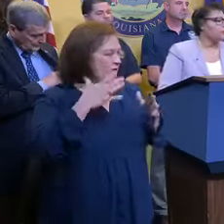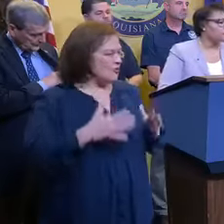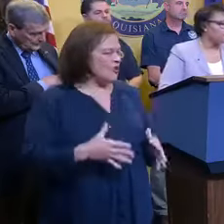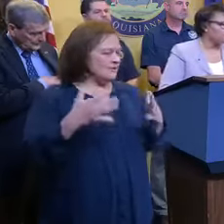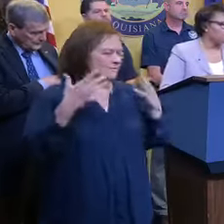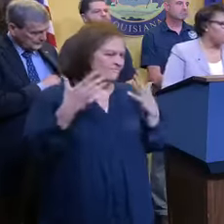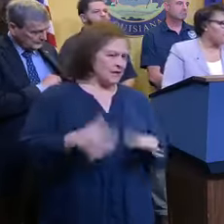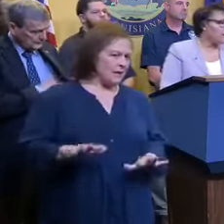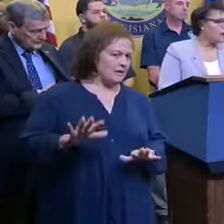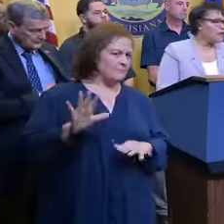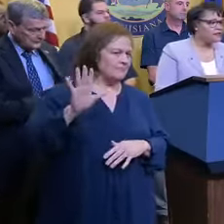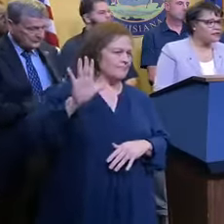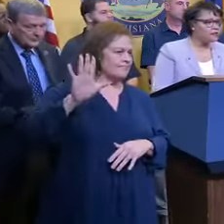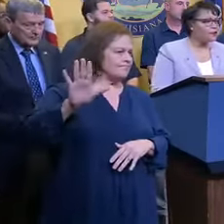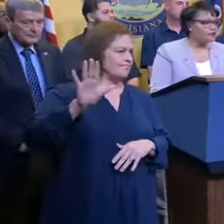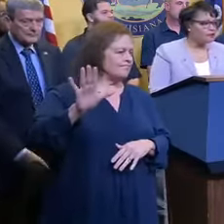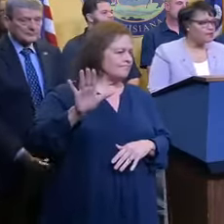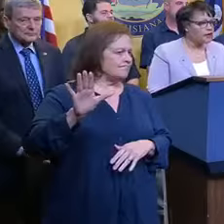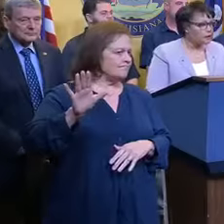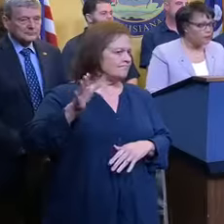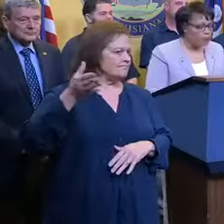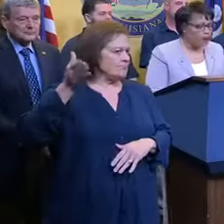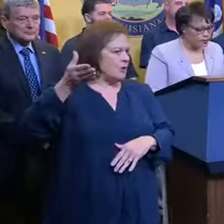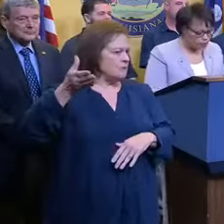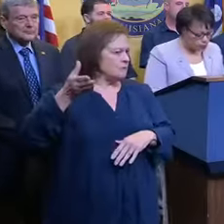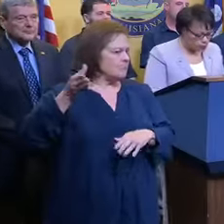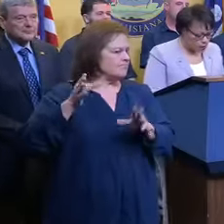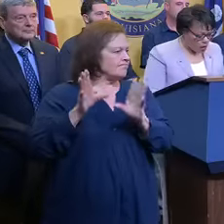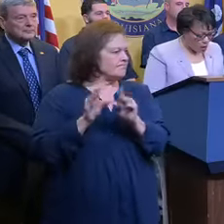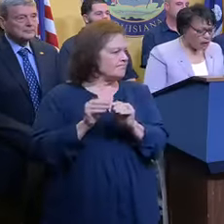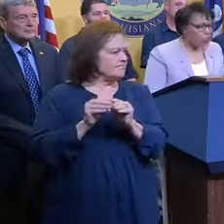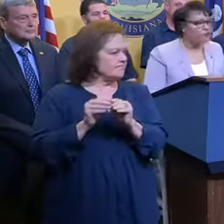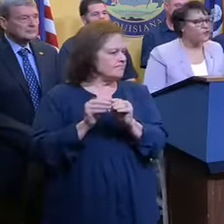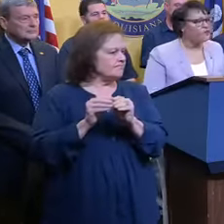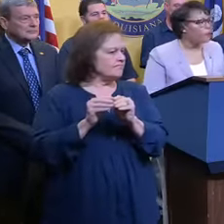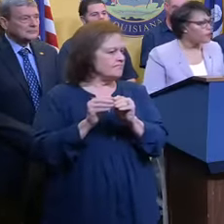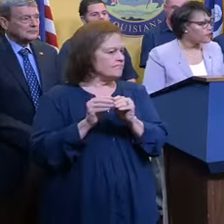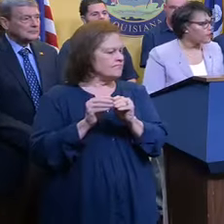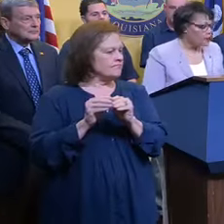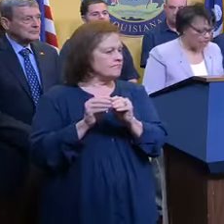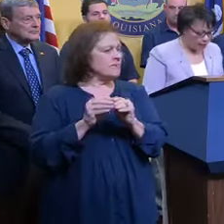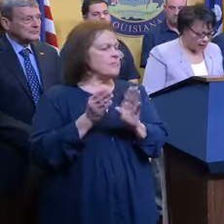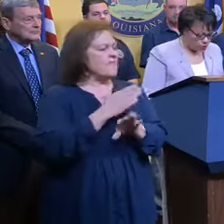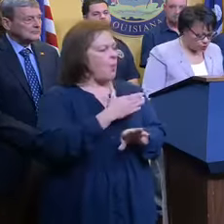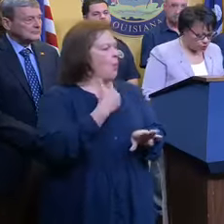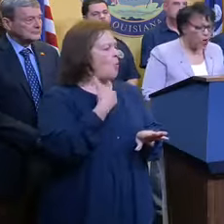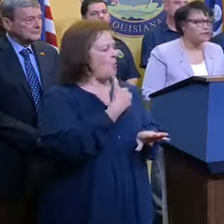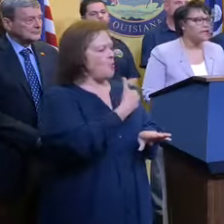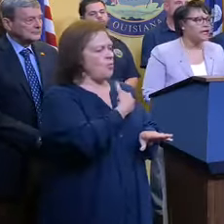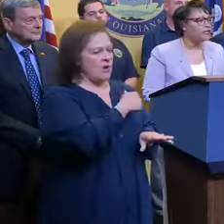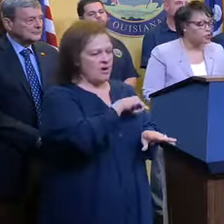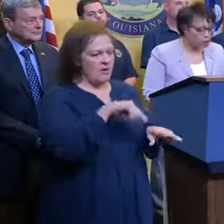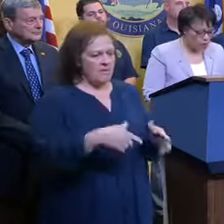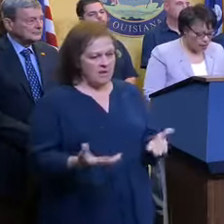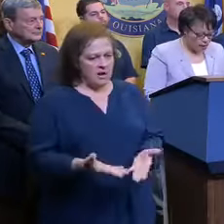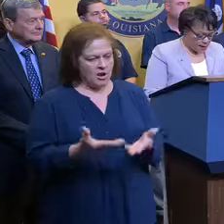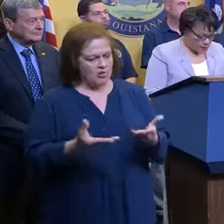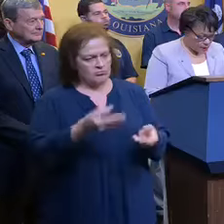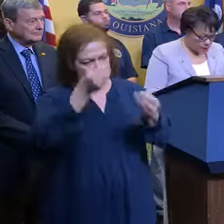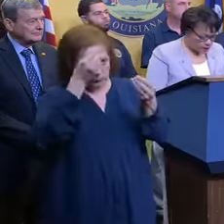to complete his press avail prior to moving forward and coming out to update